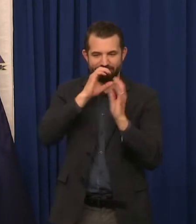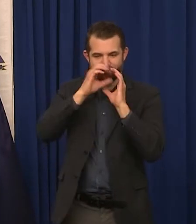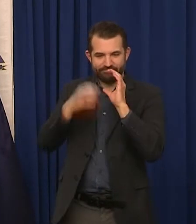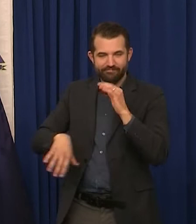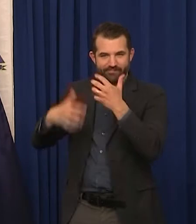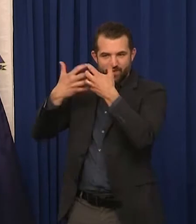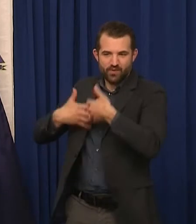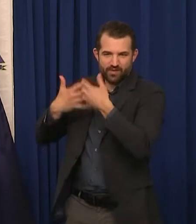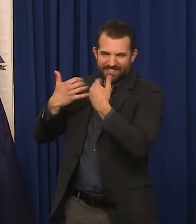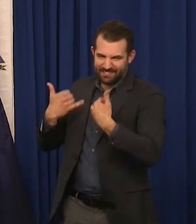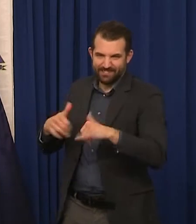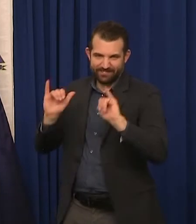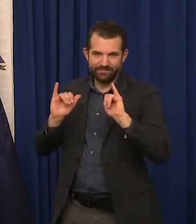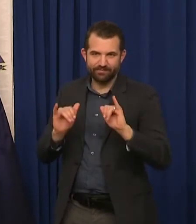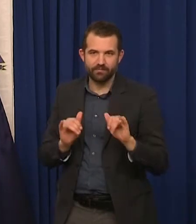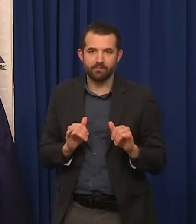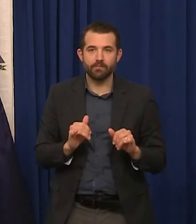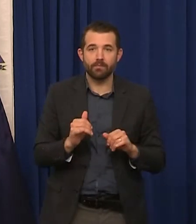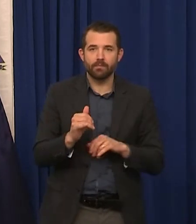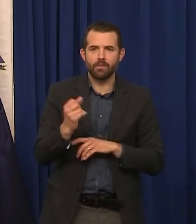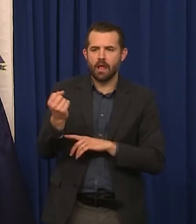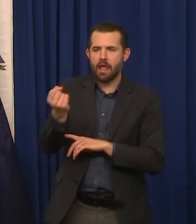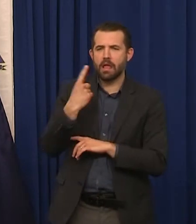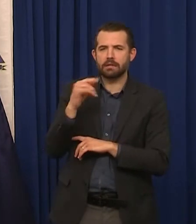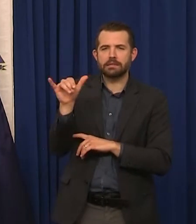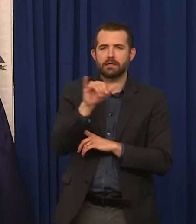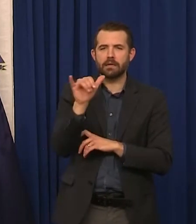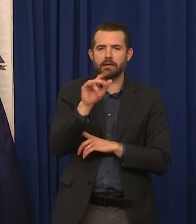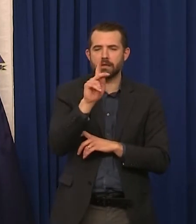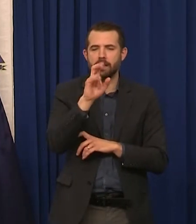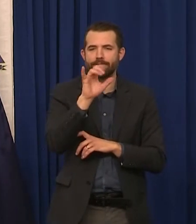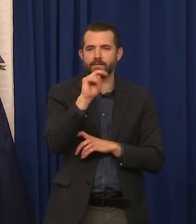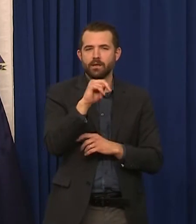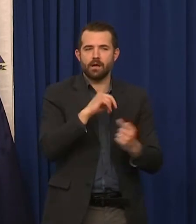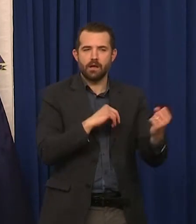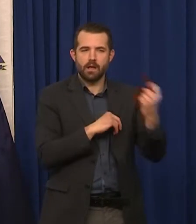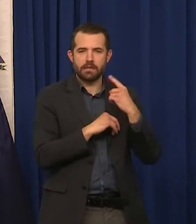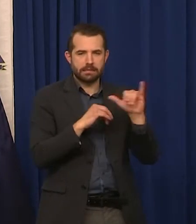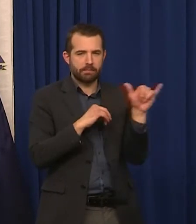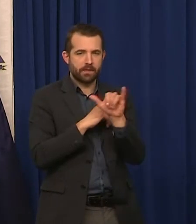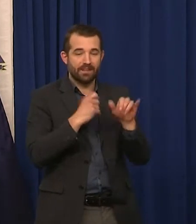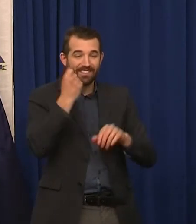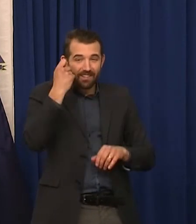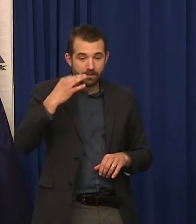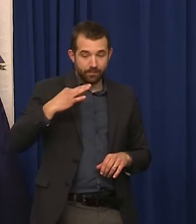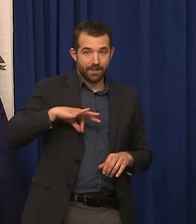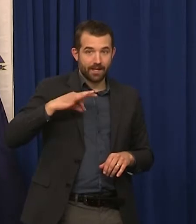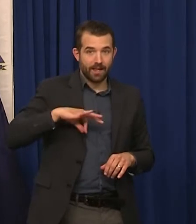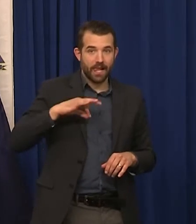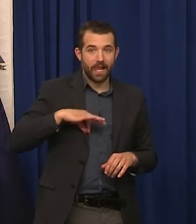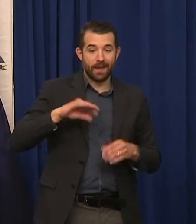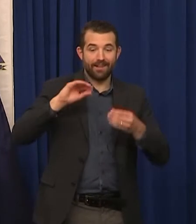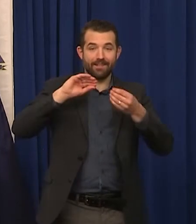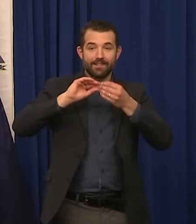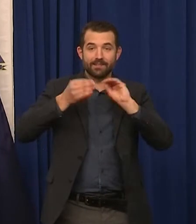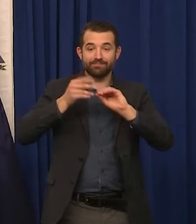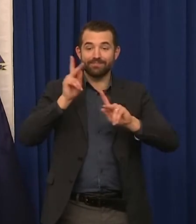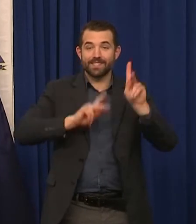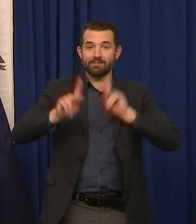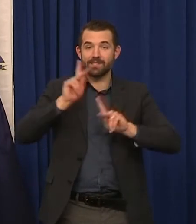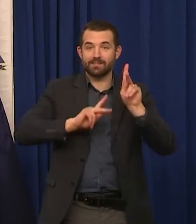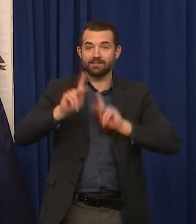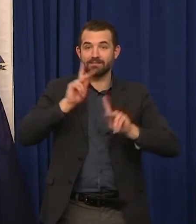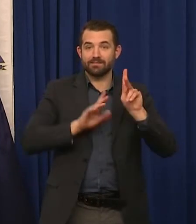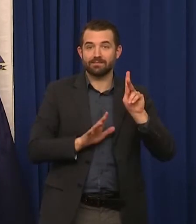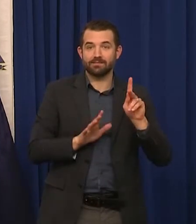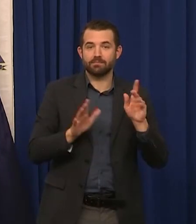Similar to Kevin's question, because of those small numbers, now each of those numbers is of course significant to the family